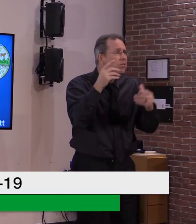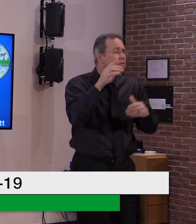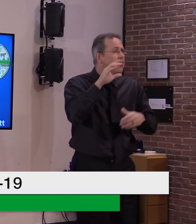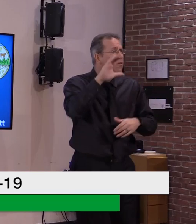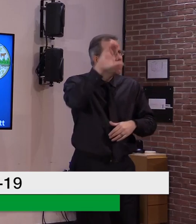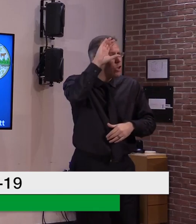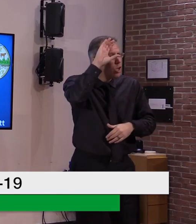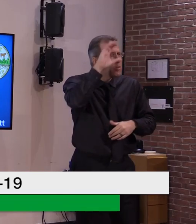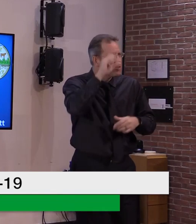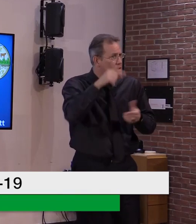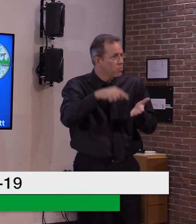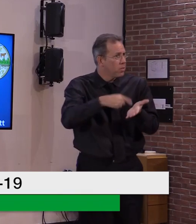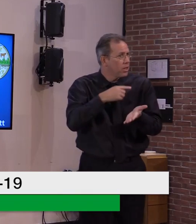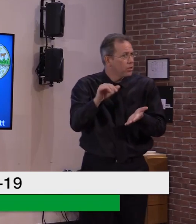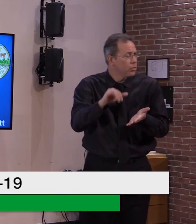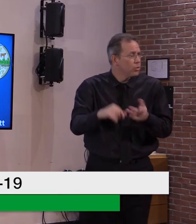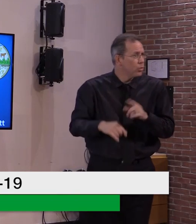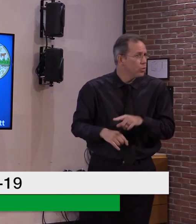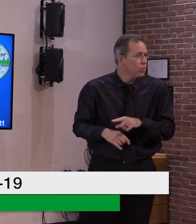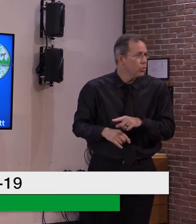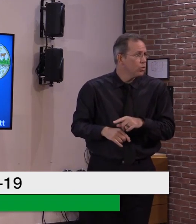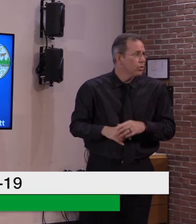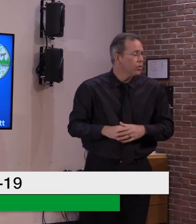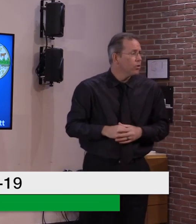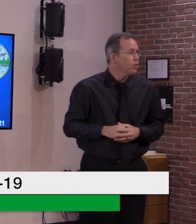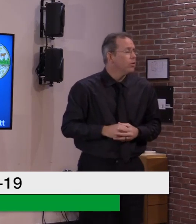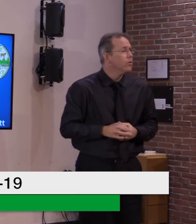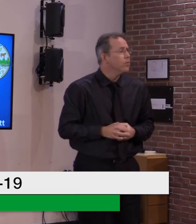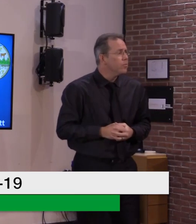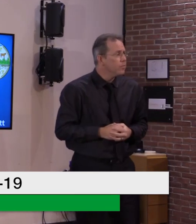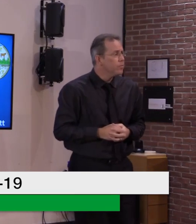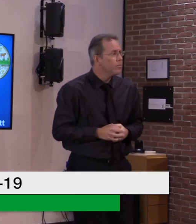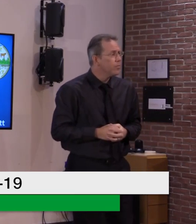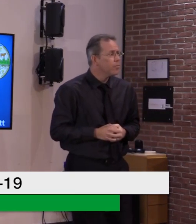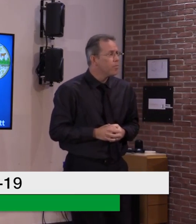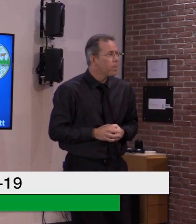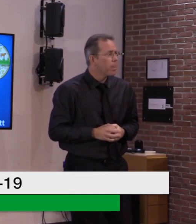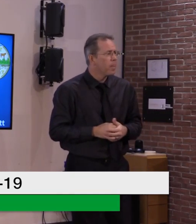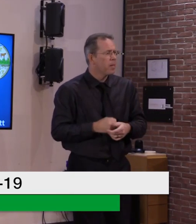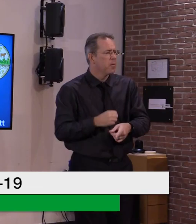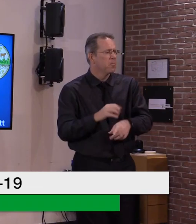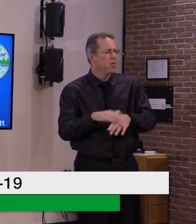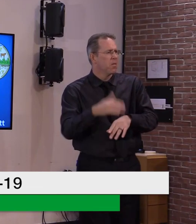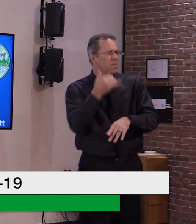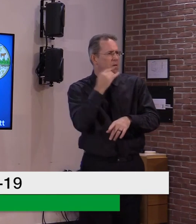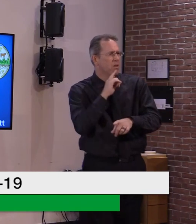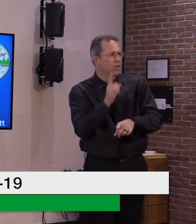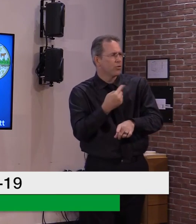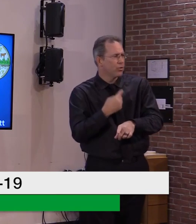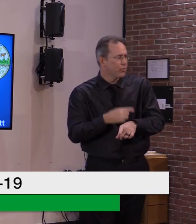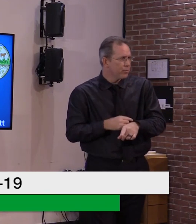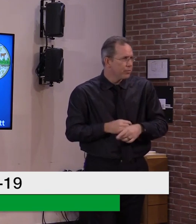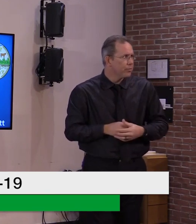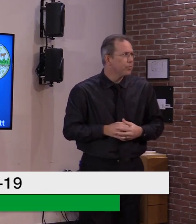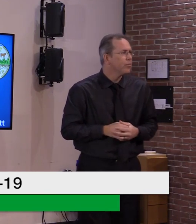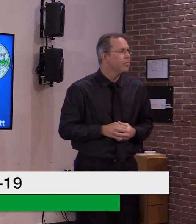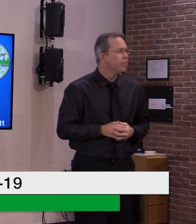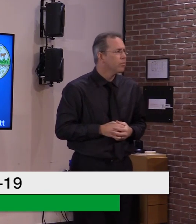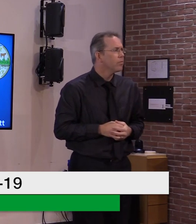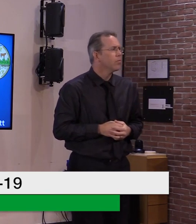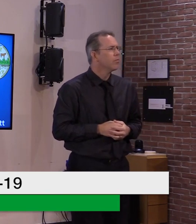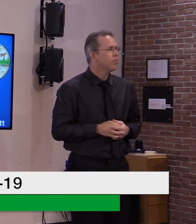i i sure can governor they as you know we rolled out five sites uh last week we're rolling